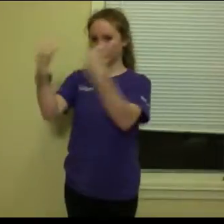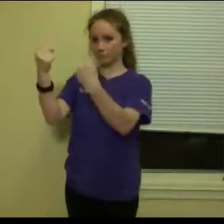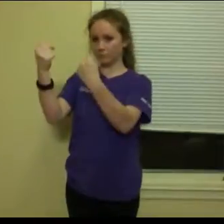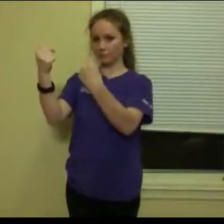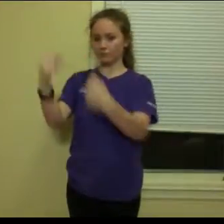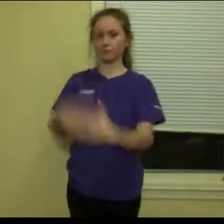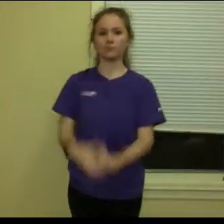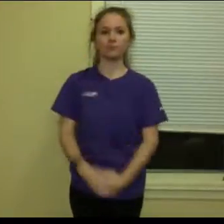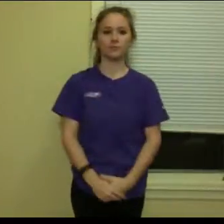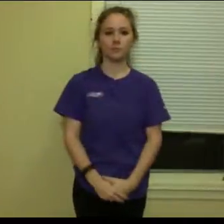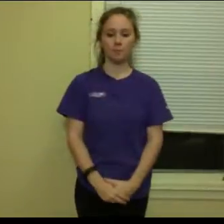and more shared power.